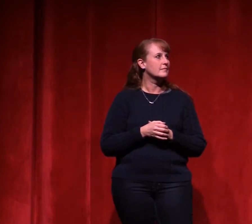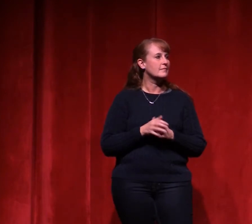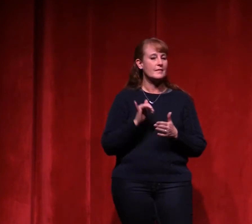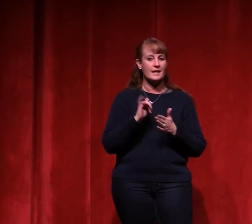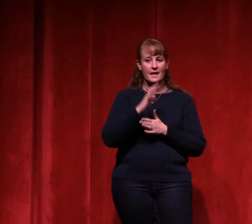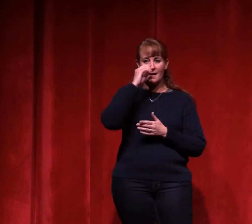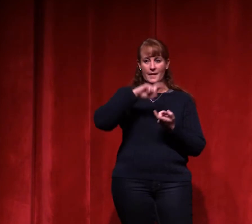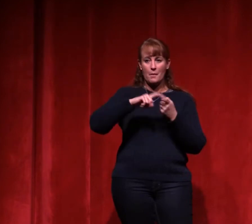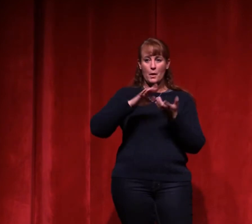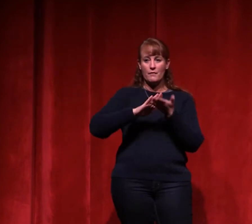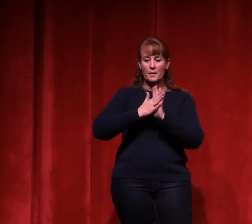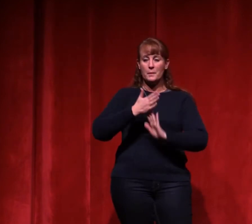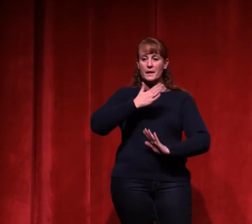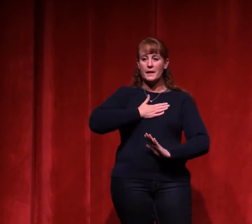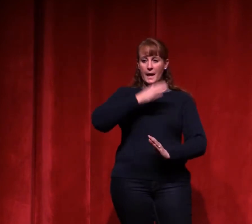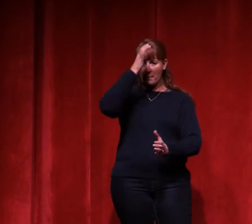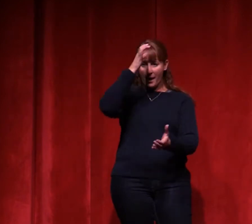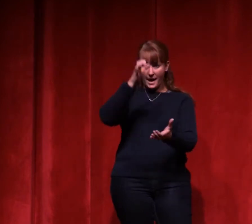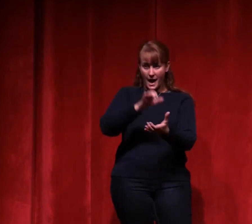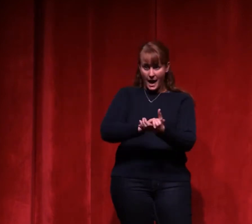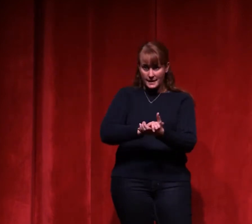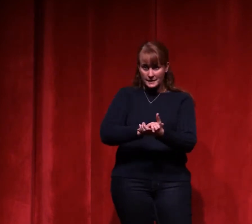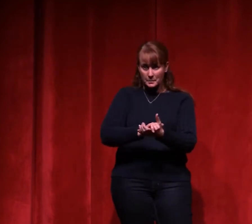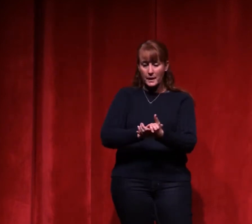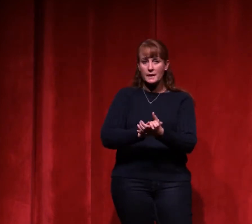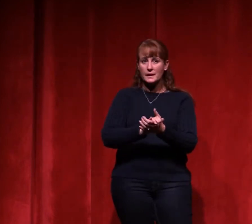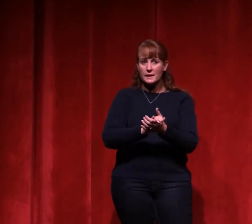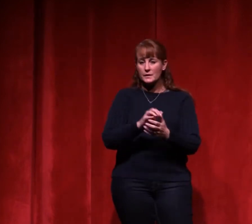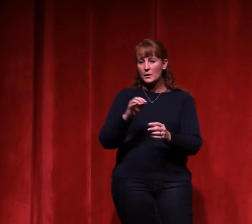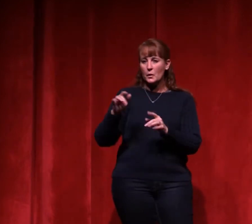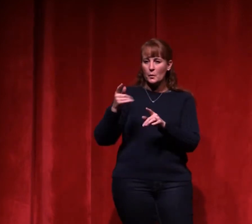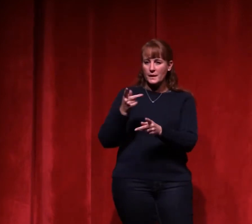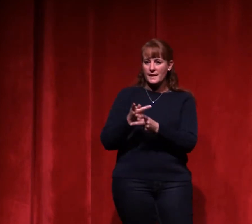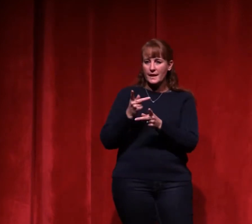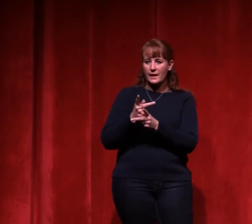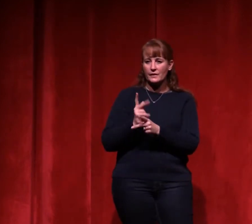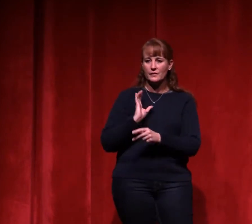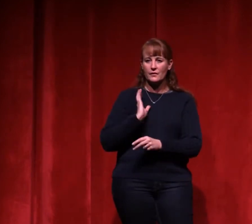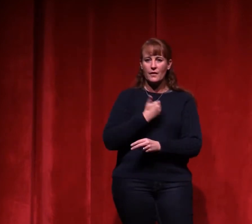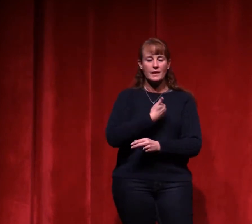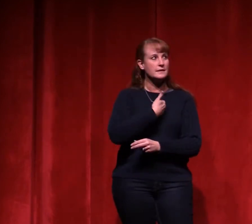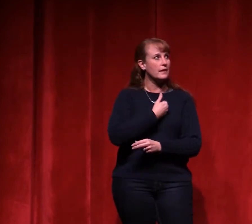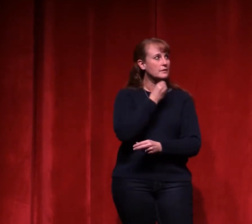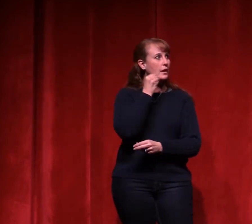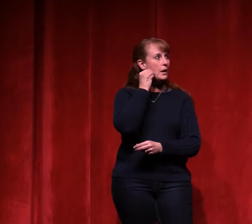That boyfriend became my husband. We look after each other, our home, and a dozen animals.